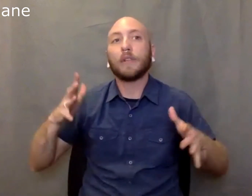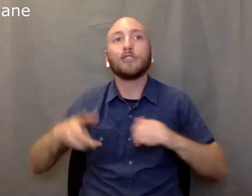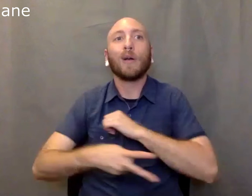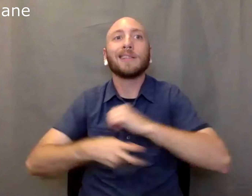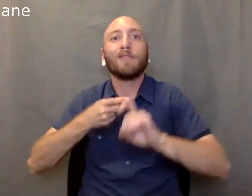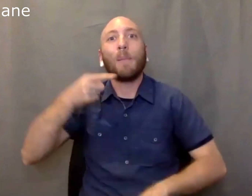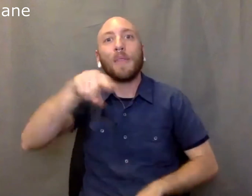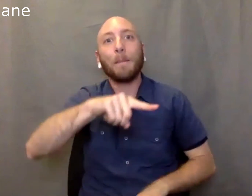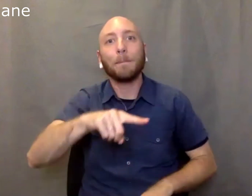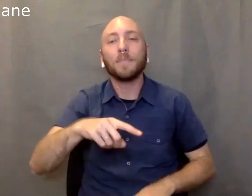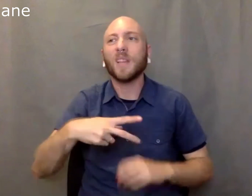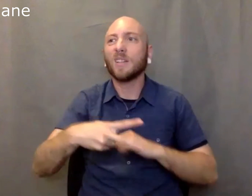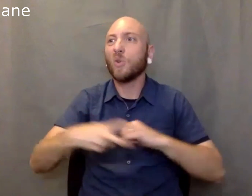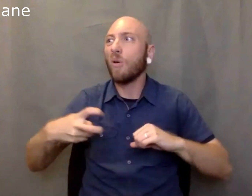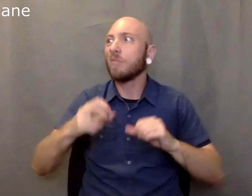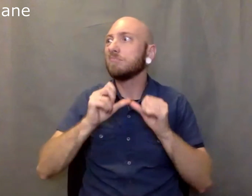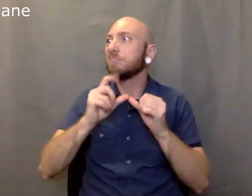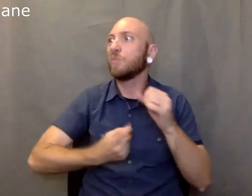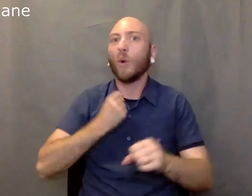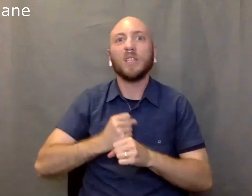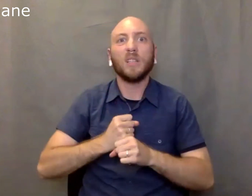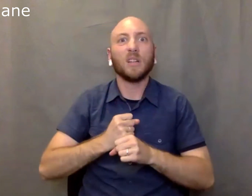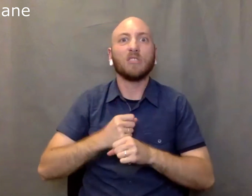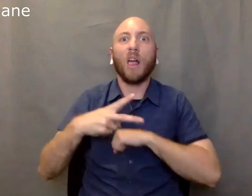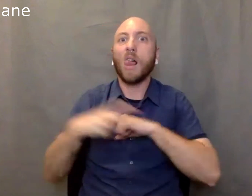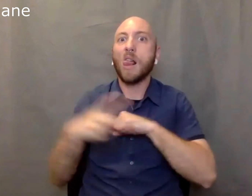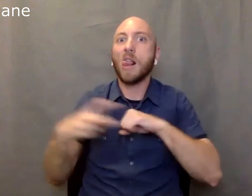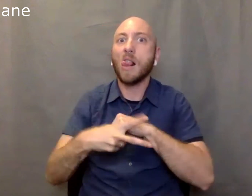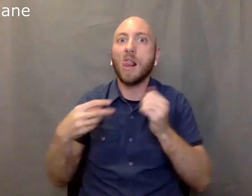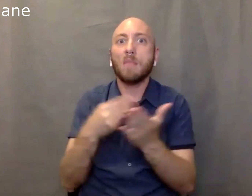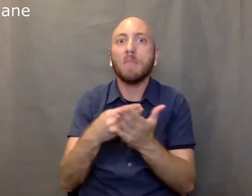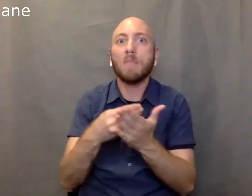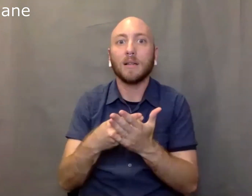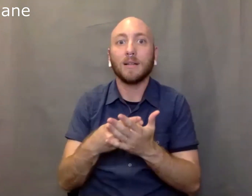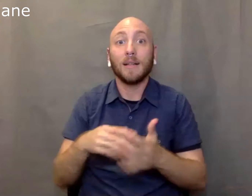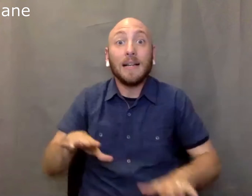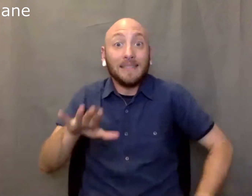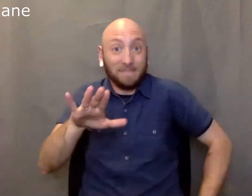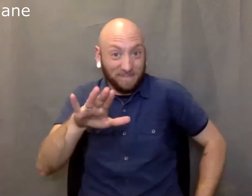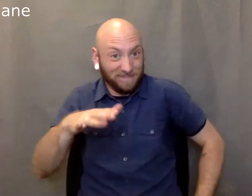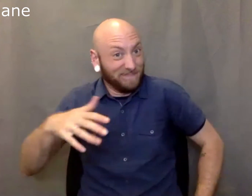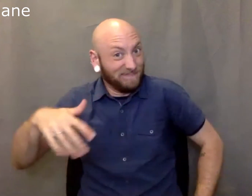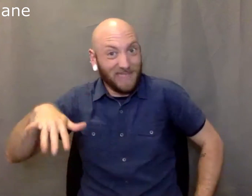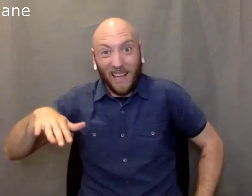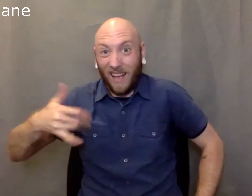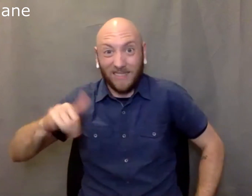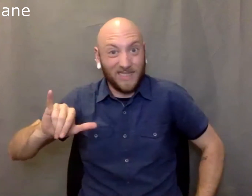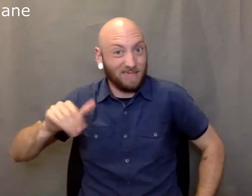I did that for like a year. And I still haven't told them. That's an amends that I still need to make, actually. I think that's the